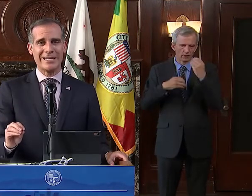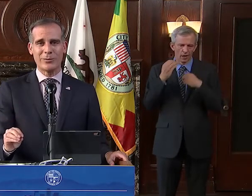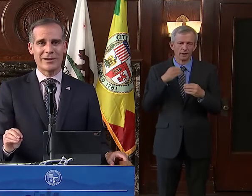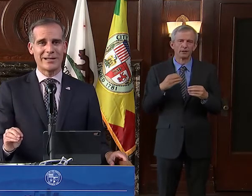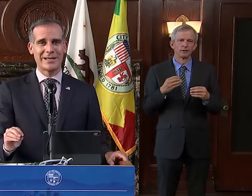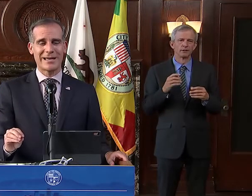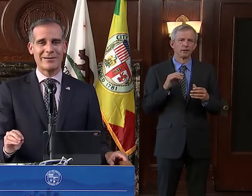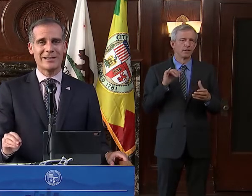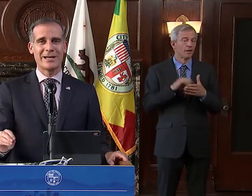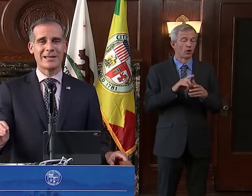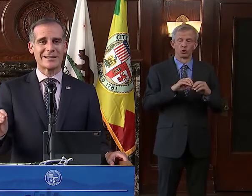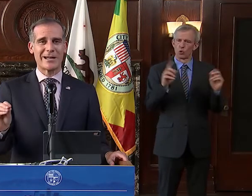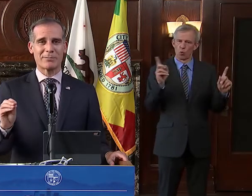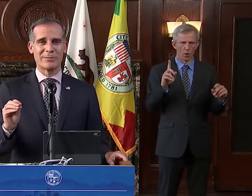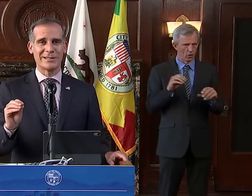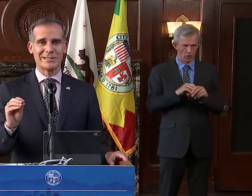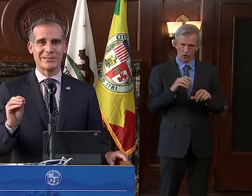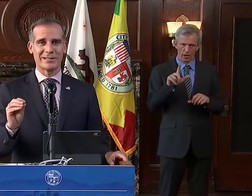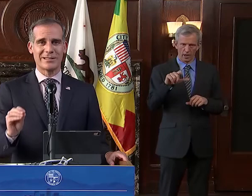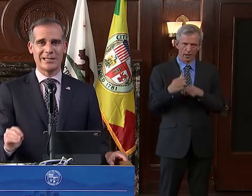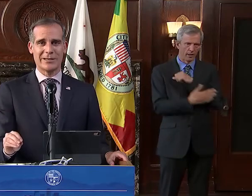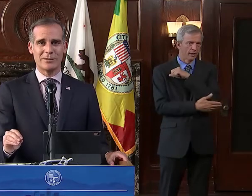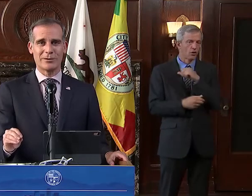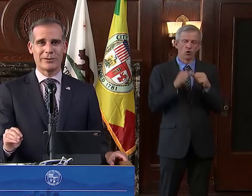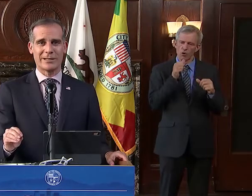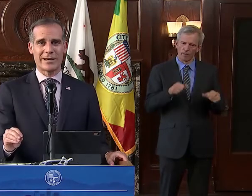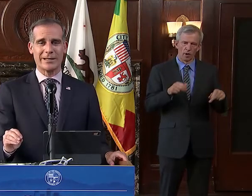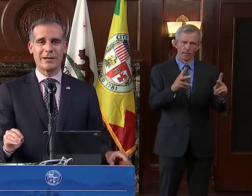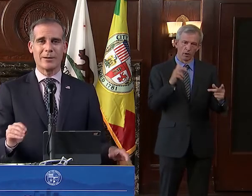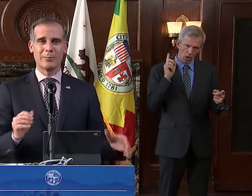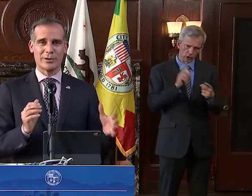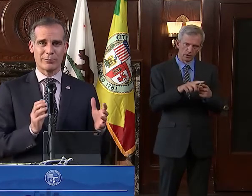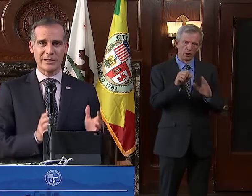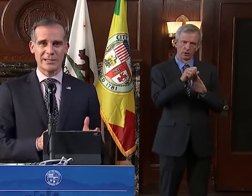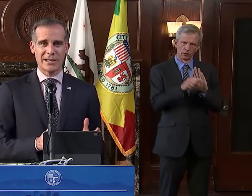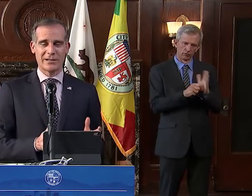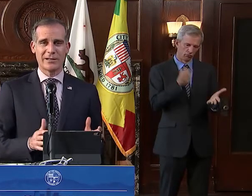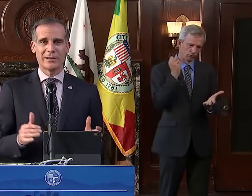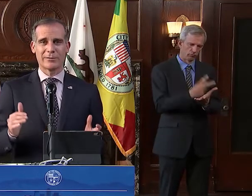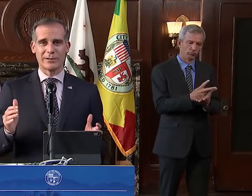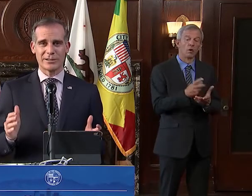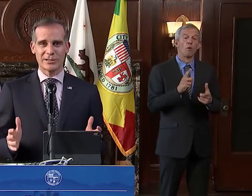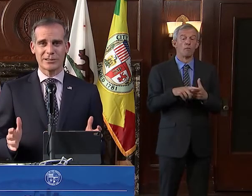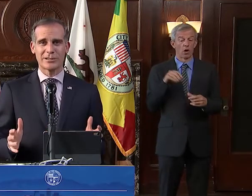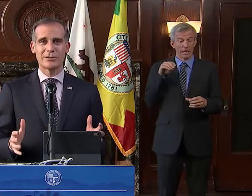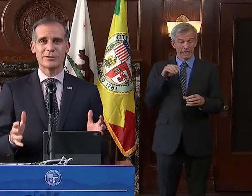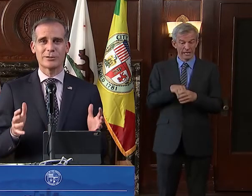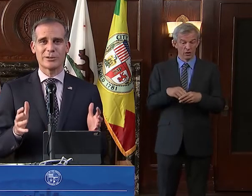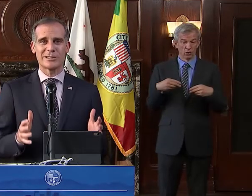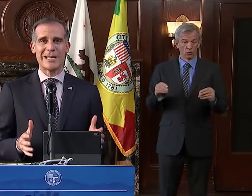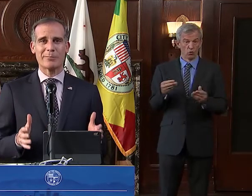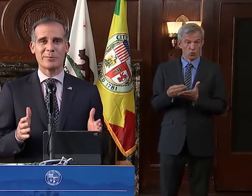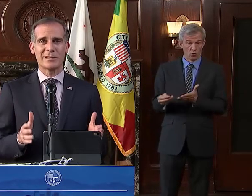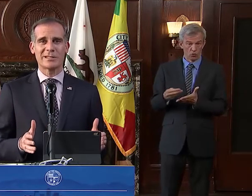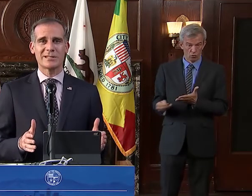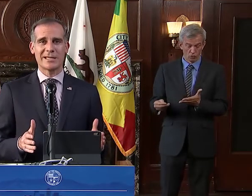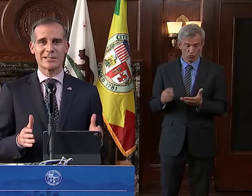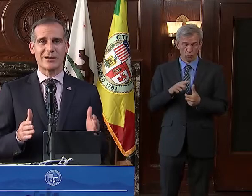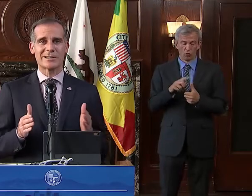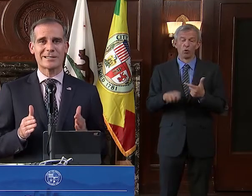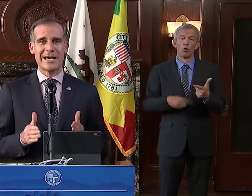not anywhere in LA County. That's not permitted until the state gives you a green light. But the retail, religious institutions, which is now permitted in the state as long